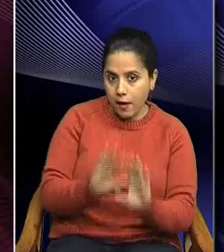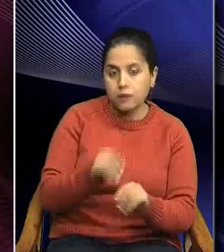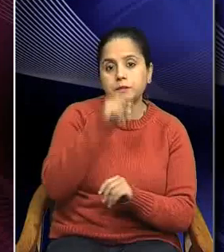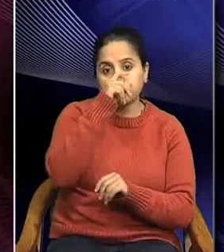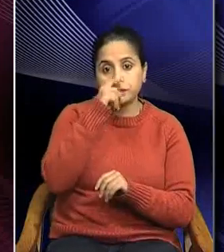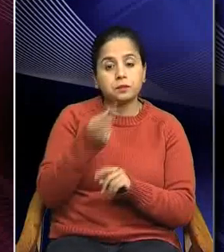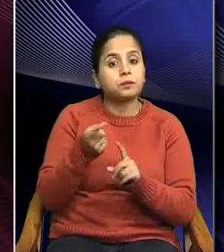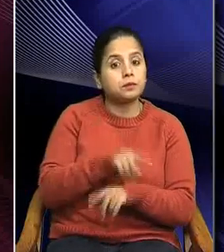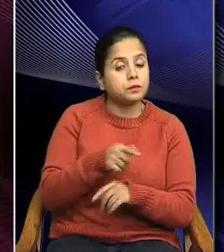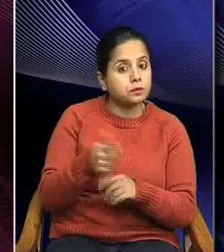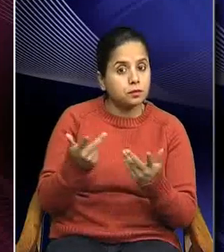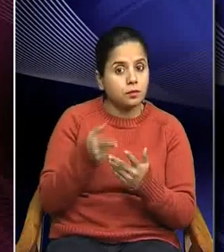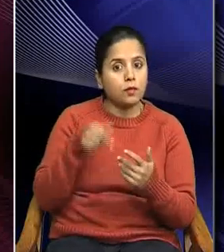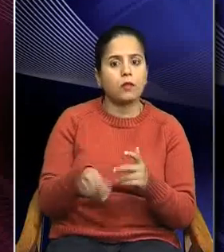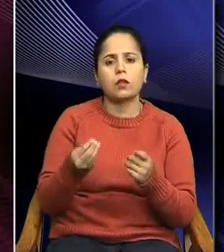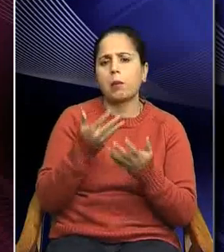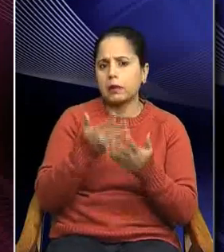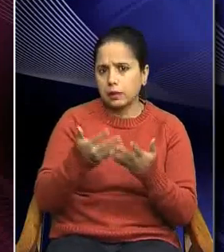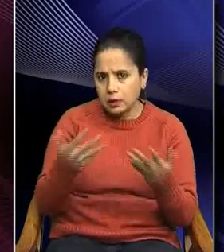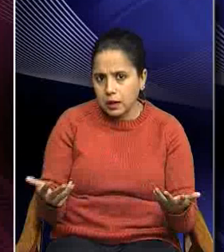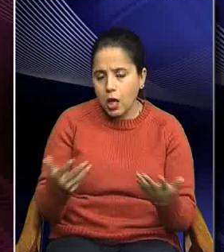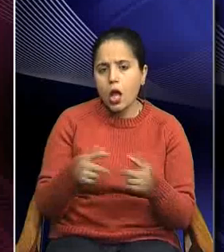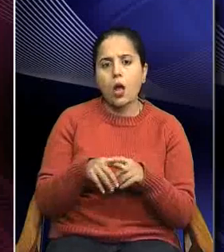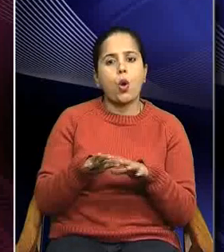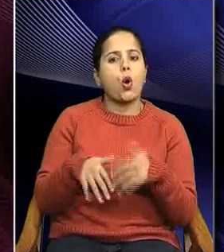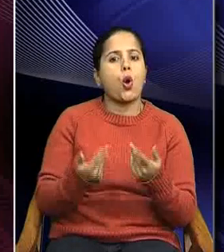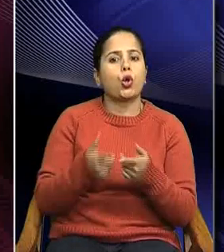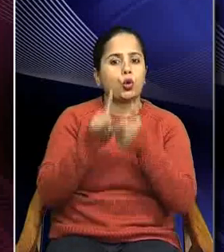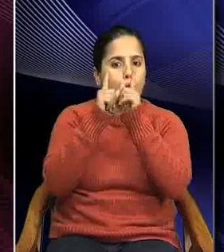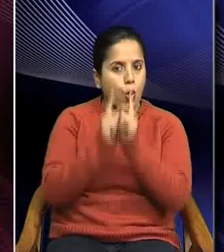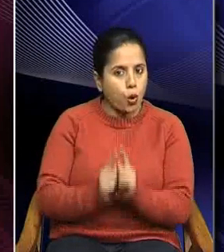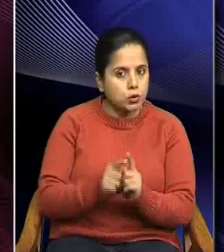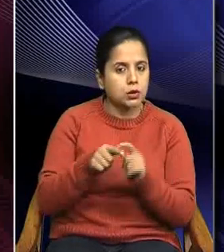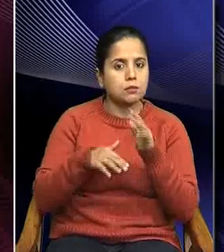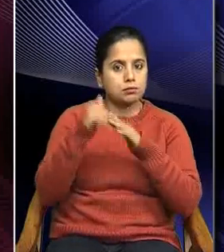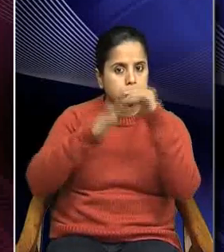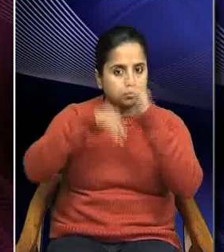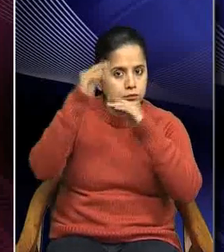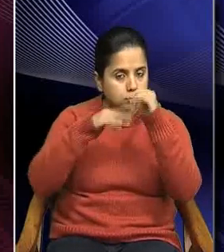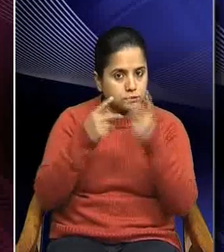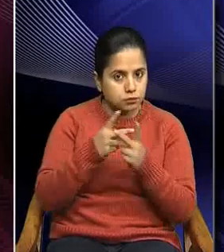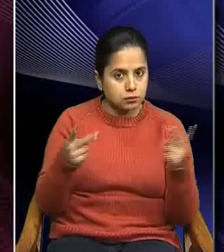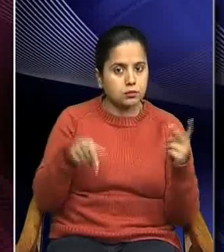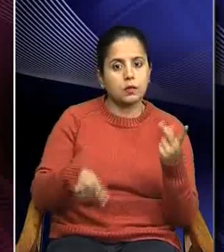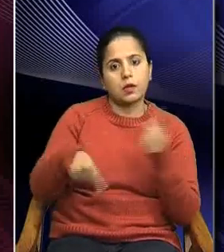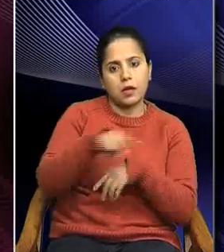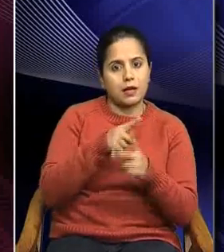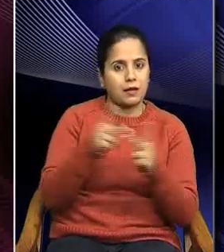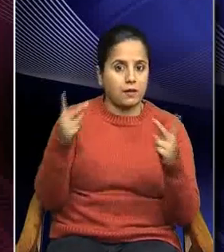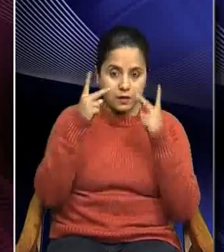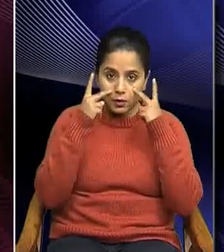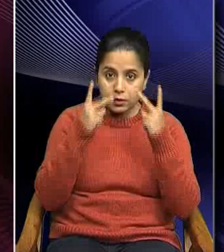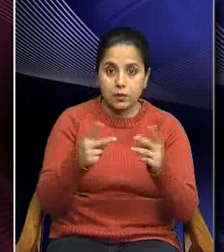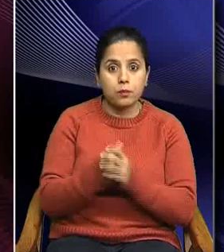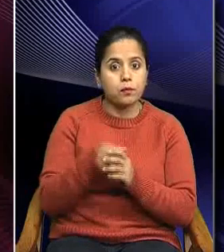through some device or through logical reconstruction of things which